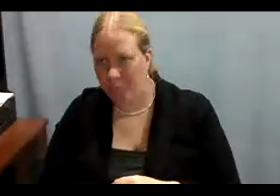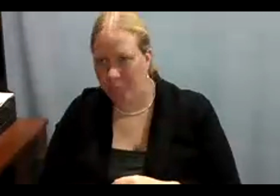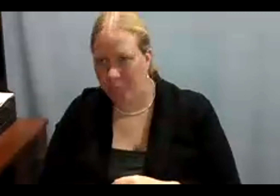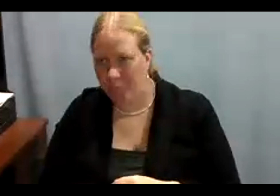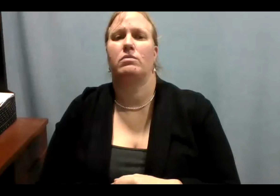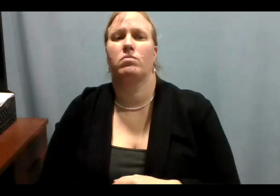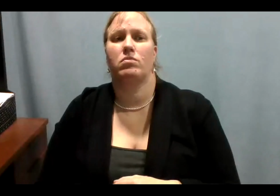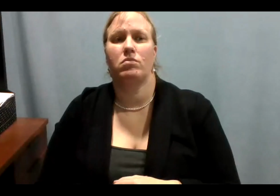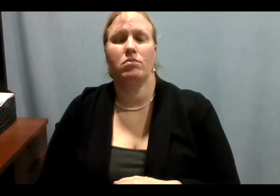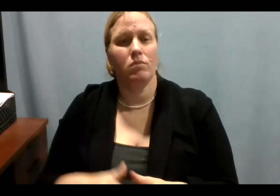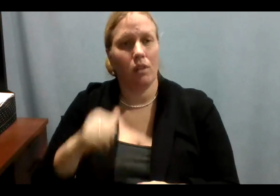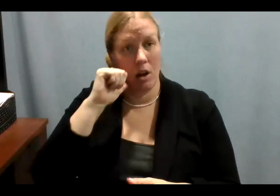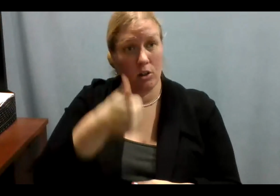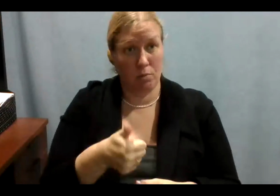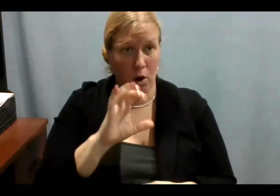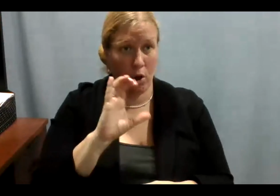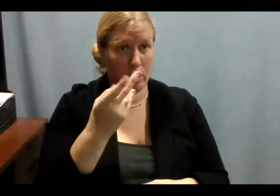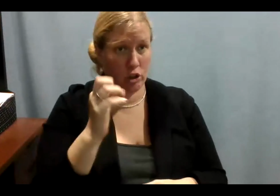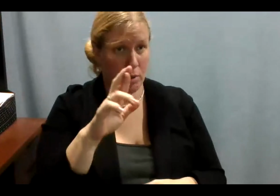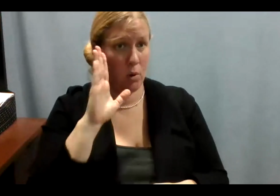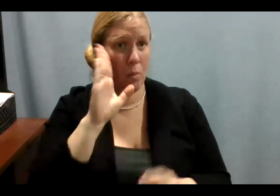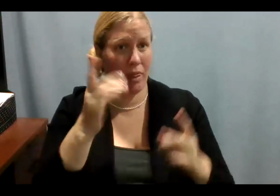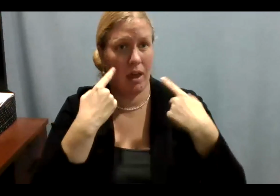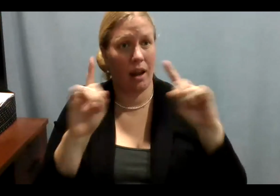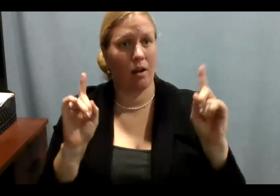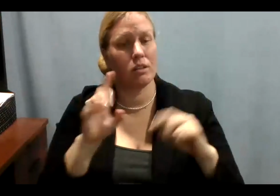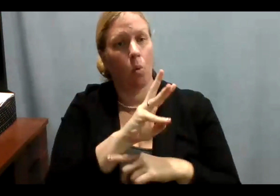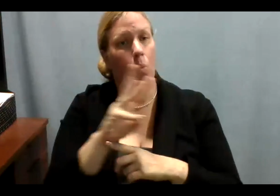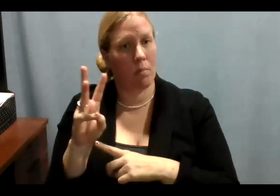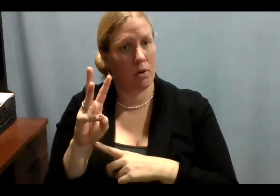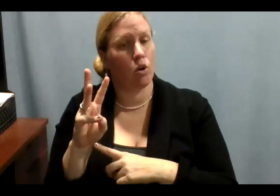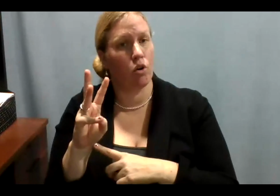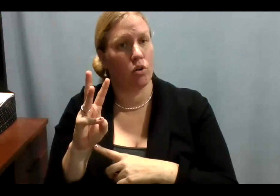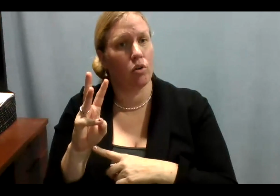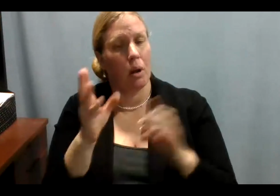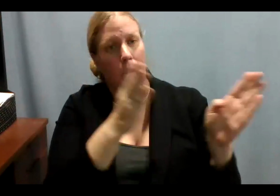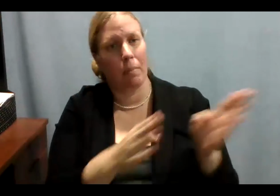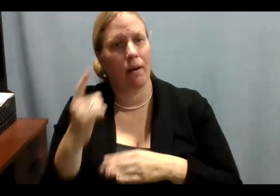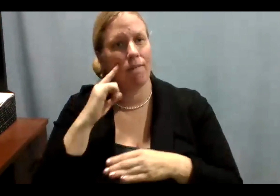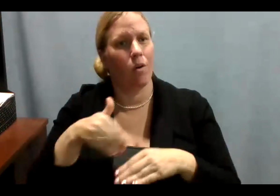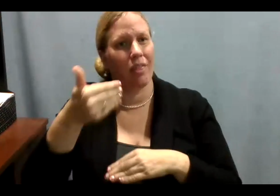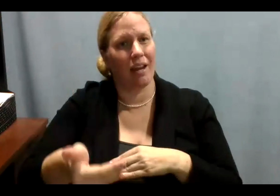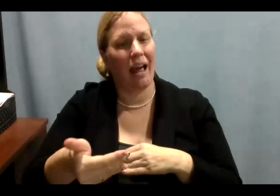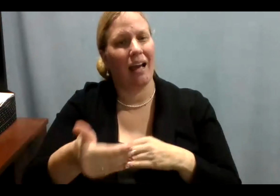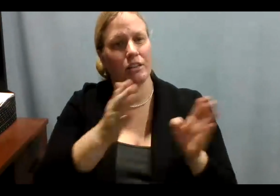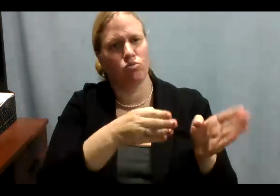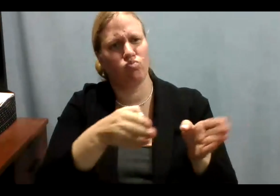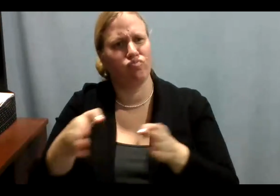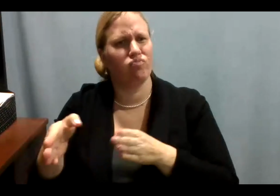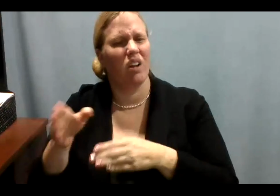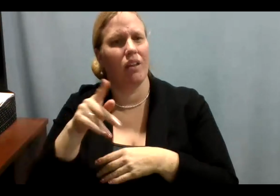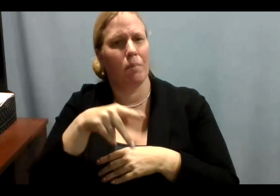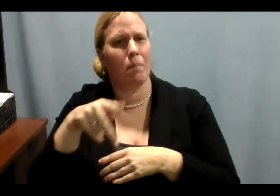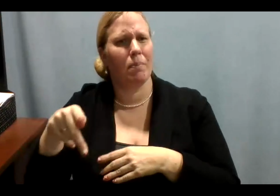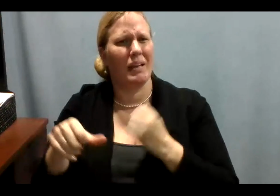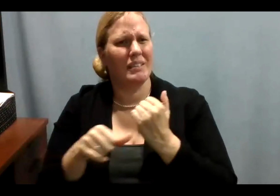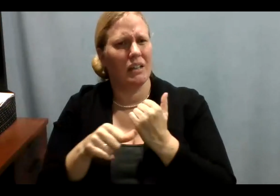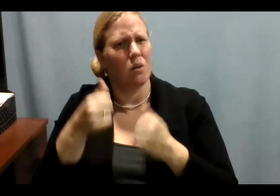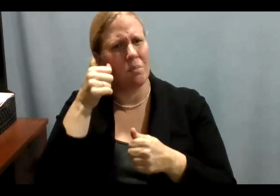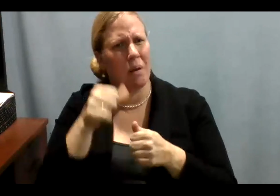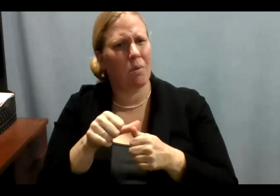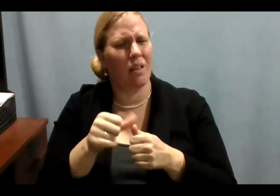as well tomorrow the chamber will announce a webinar to start planning for the next round of the ppp assistance you recall there was